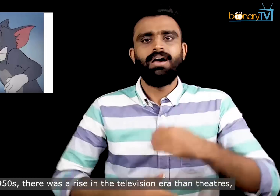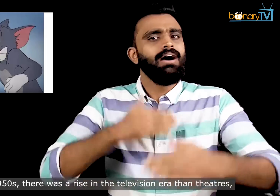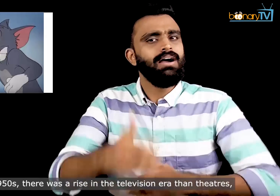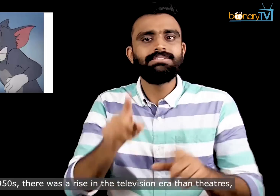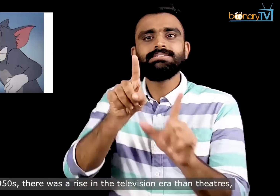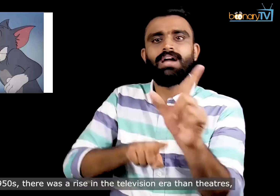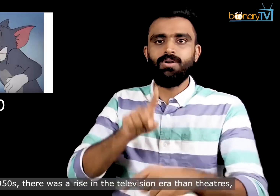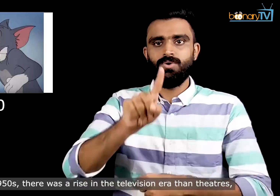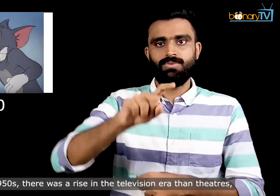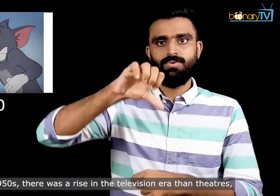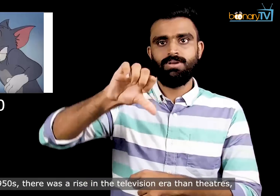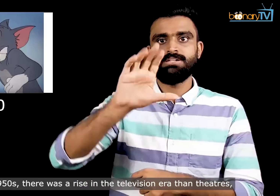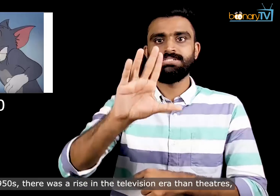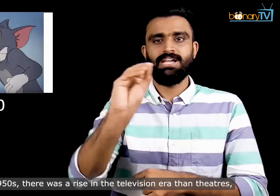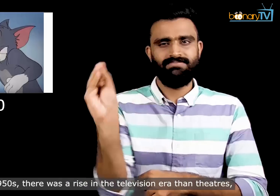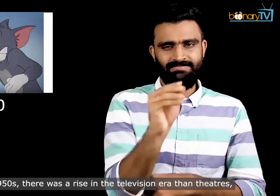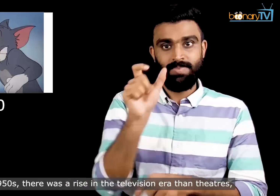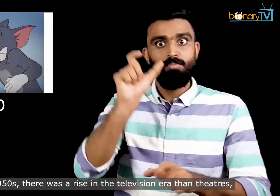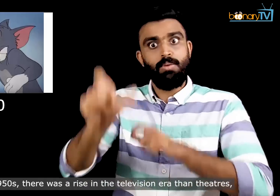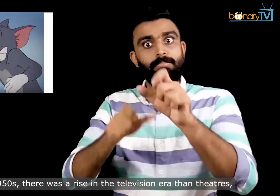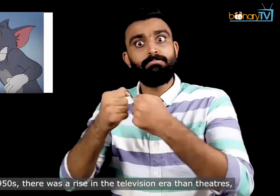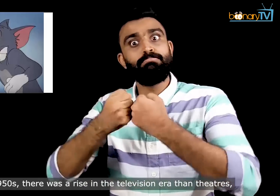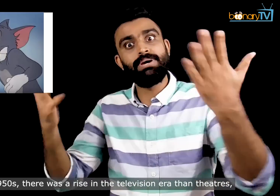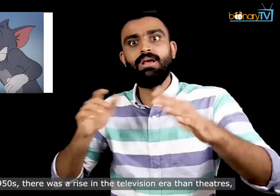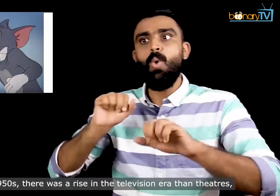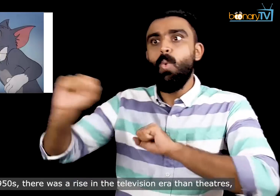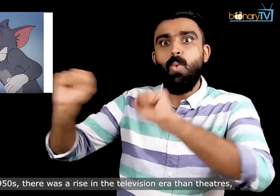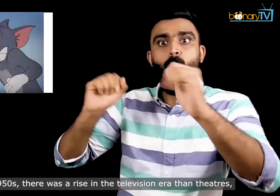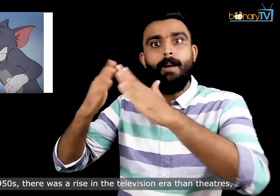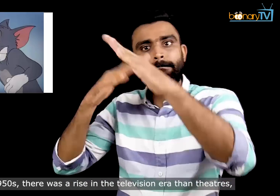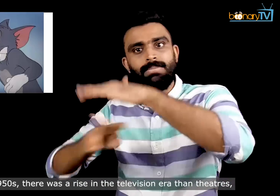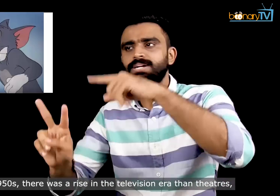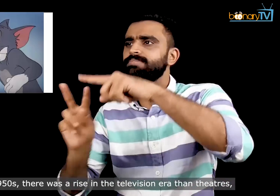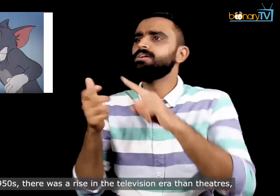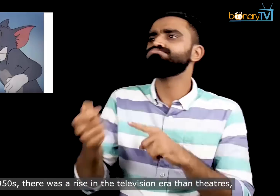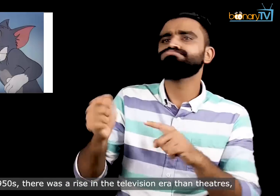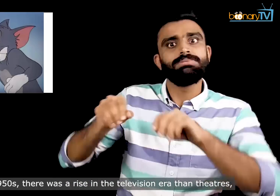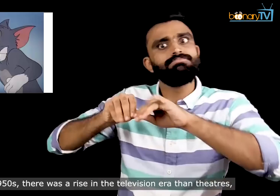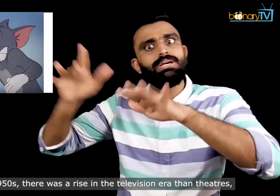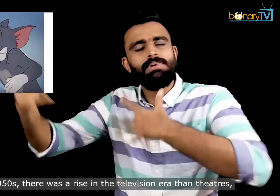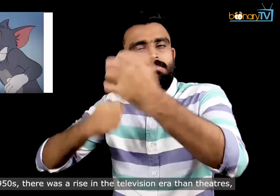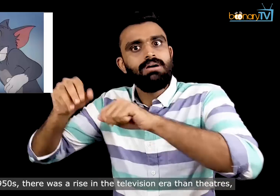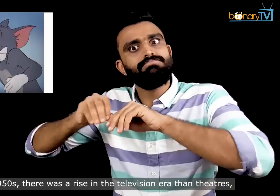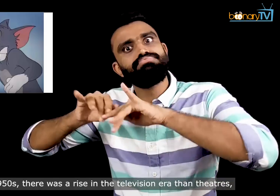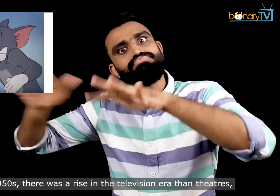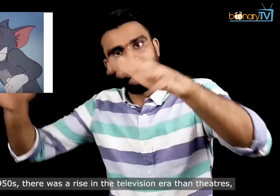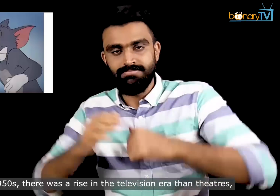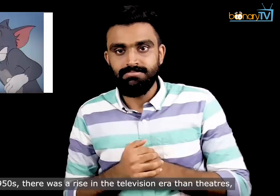In the 1950s, there was a rise in the television era than